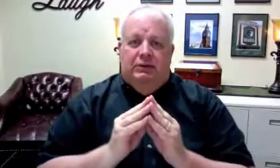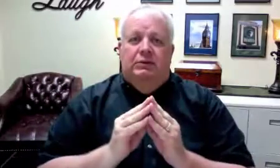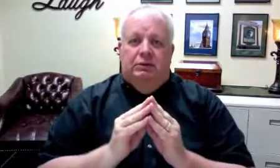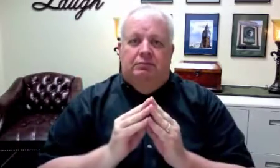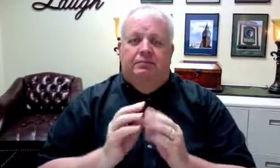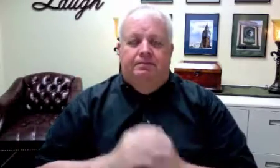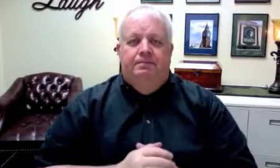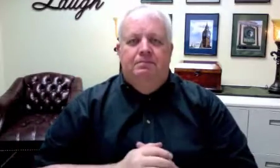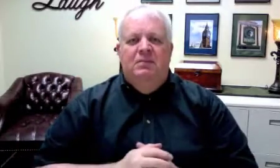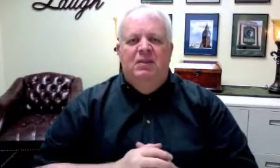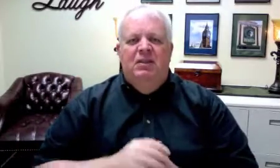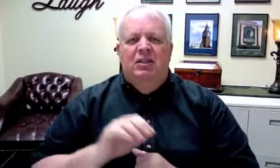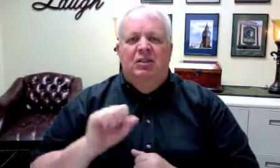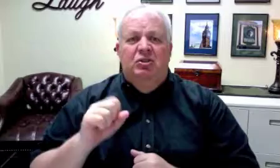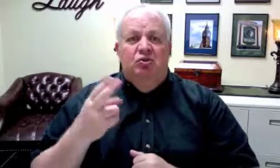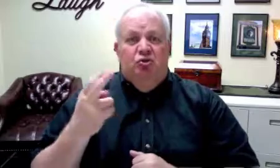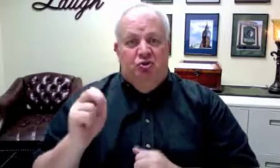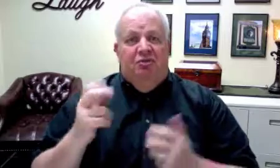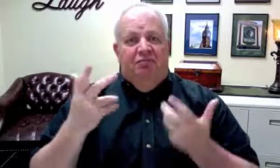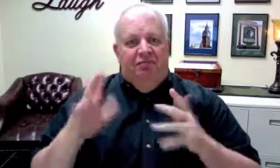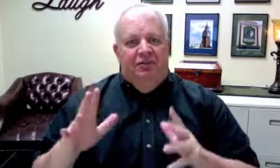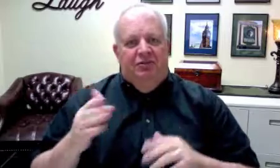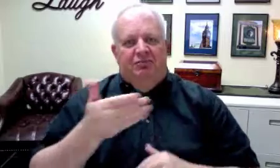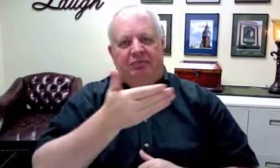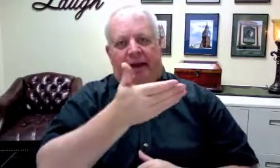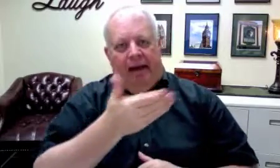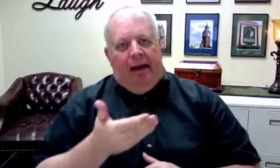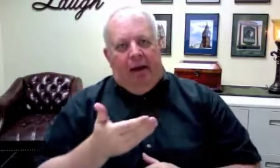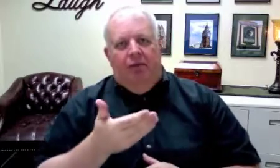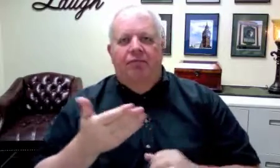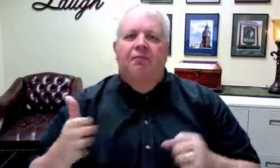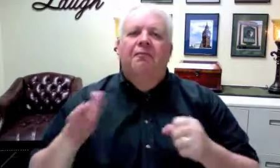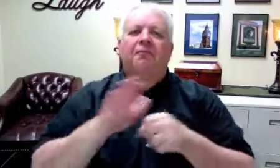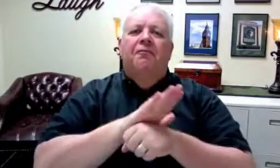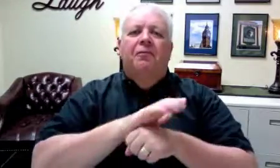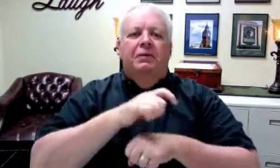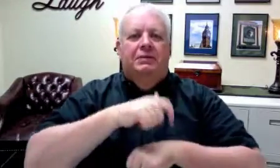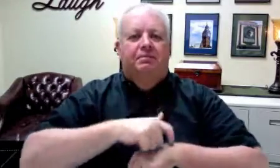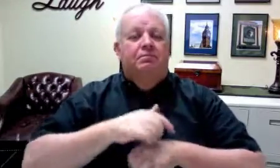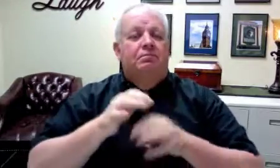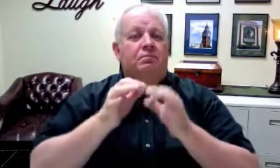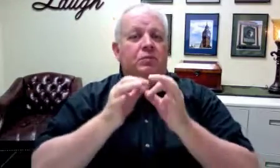She had been hired as one of the full-time interpreters for the conference.